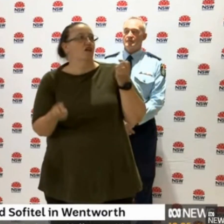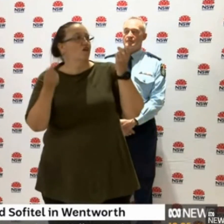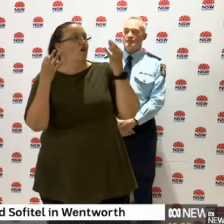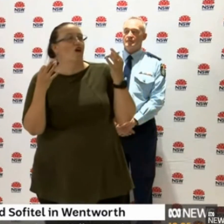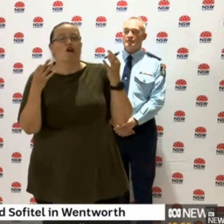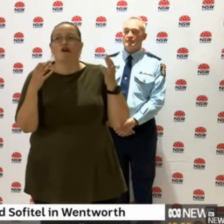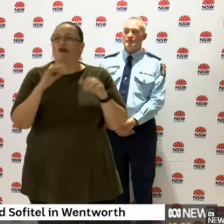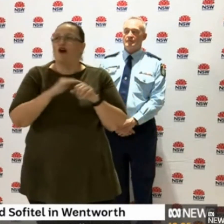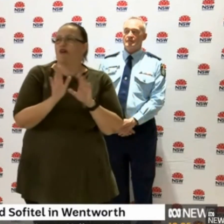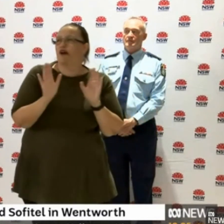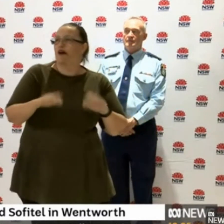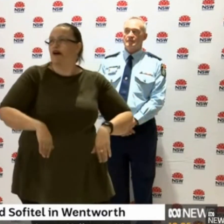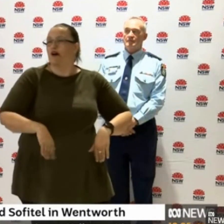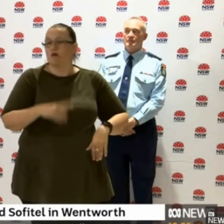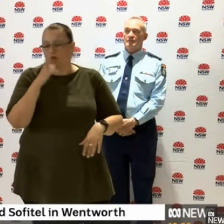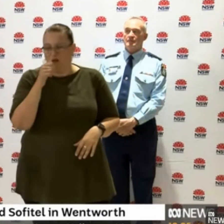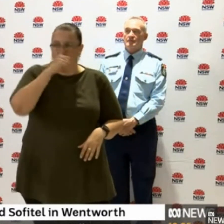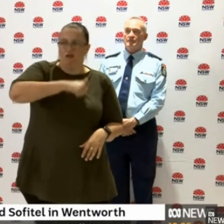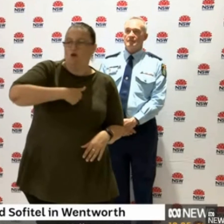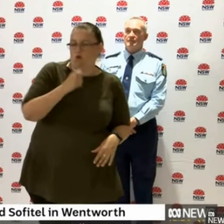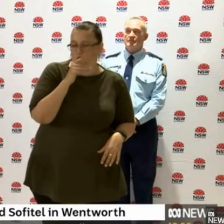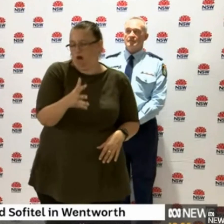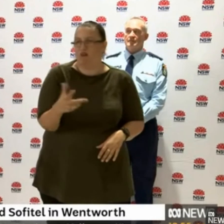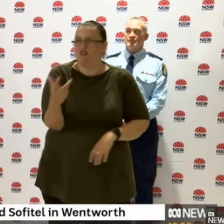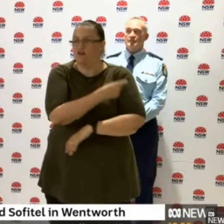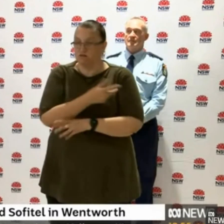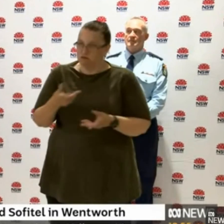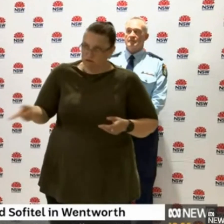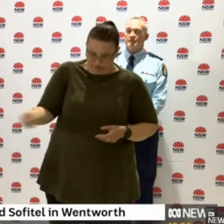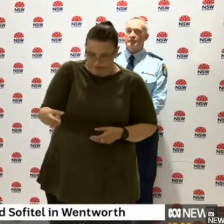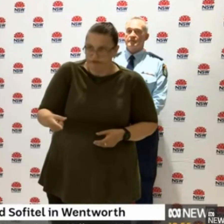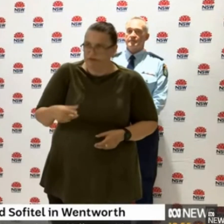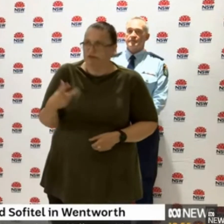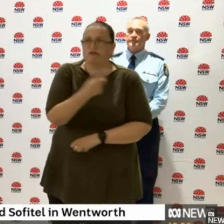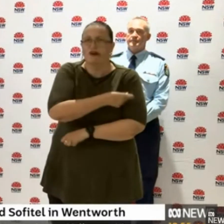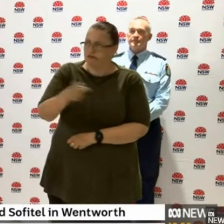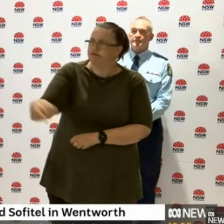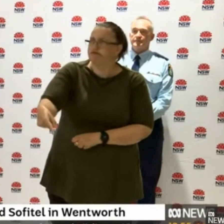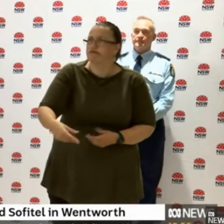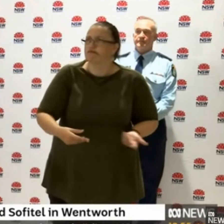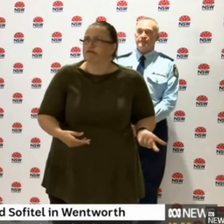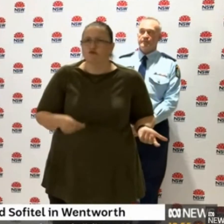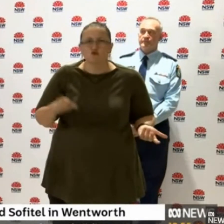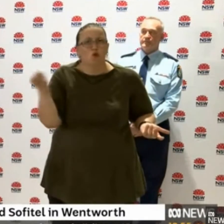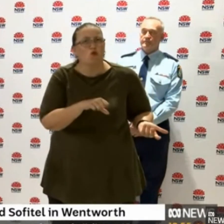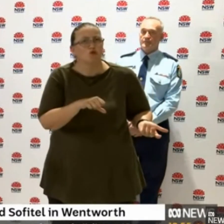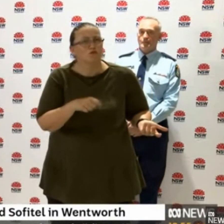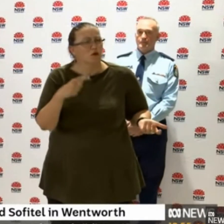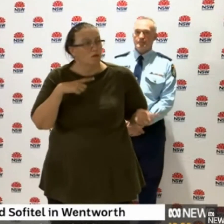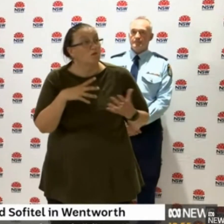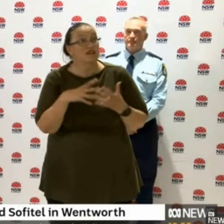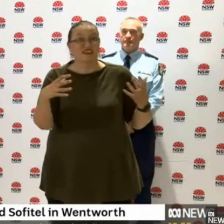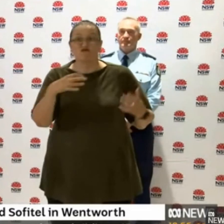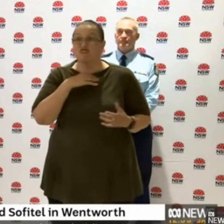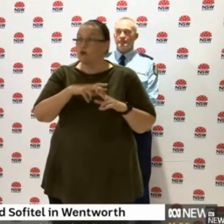are thumbing their noses at getting vaccinated, get vaccinated, because there's a real risk. It's a real and present